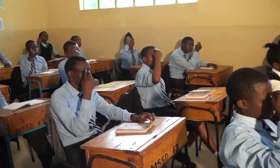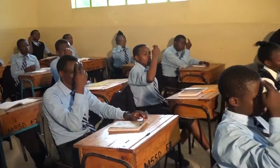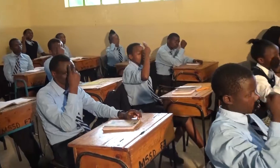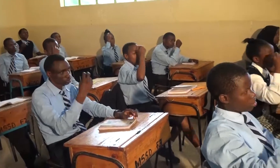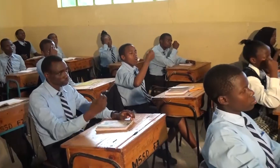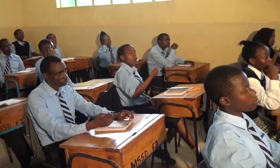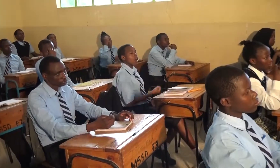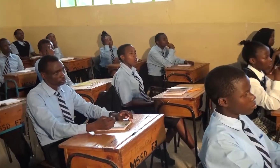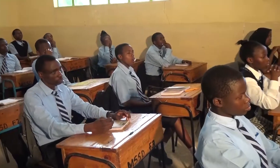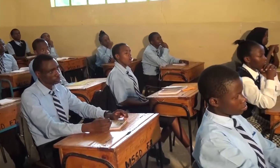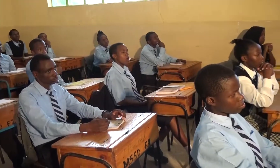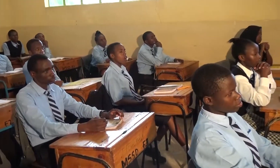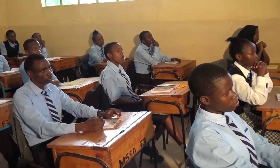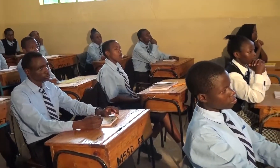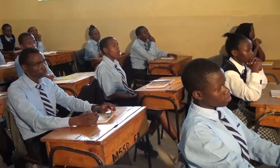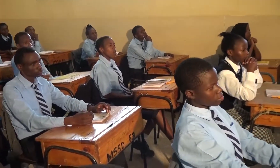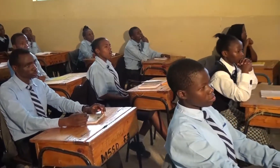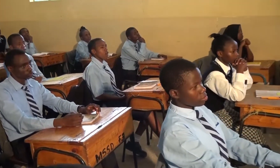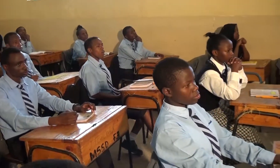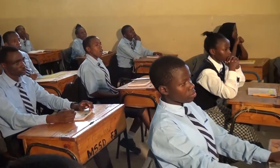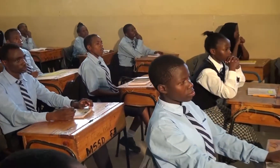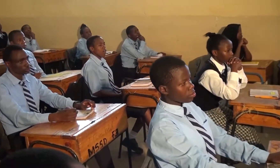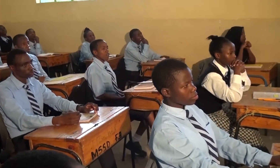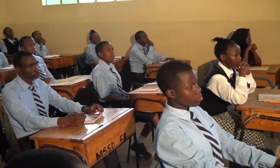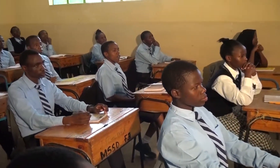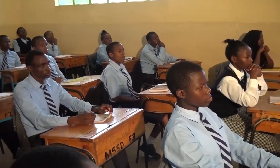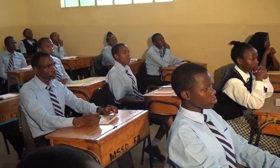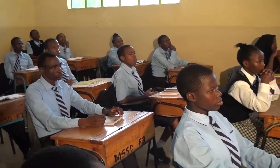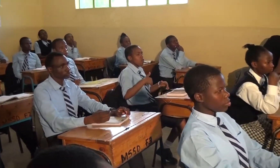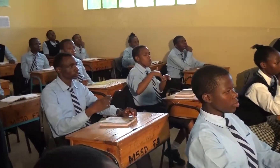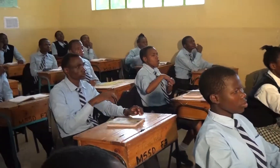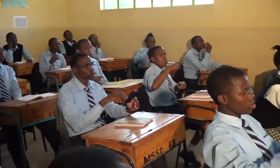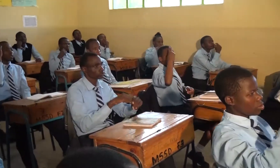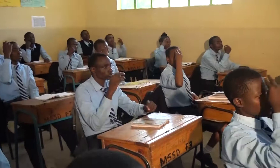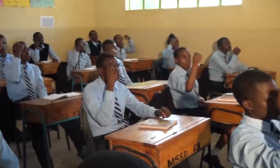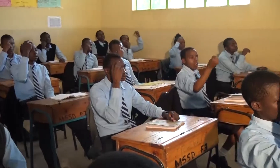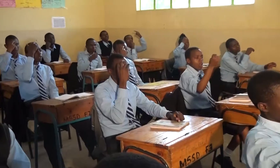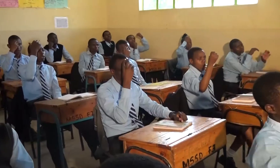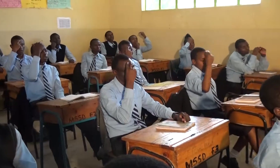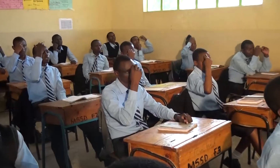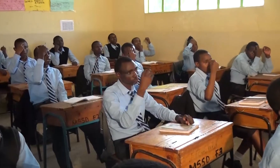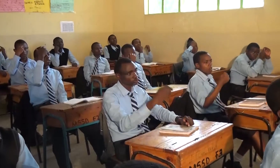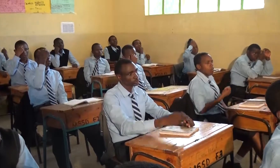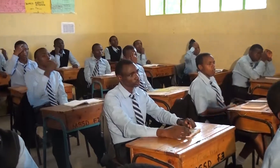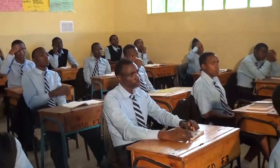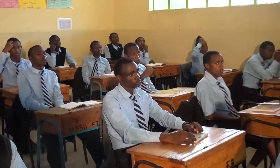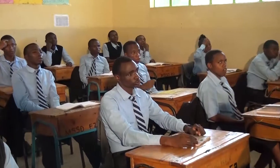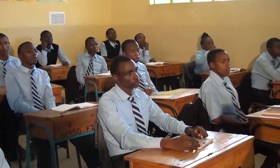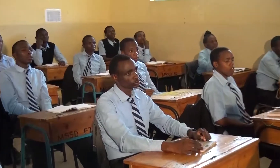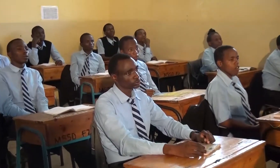Nigeria. And brother, this one was living where? Well, in Nigeria. In Nigeria. Caring for